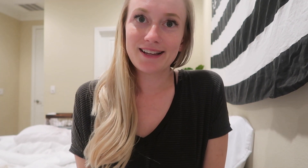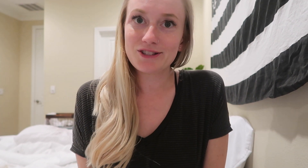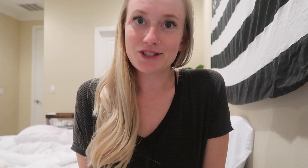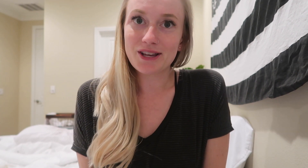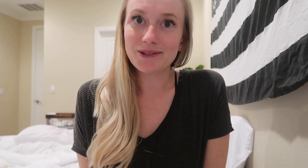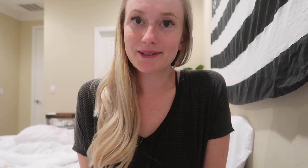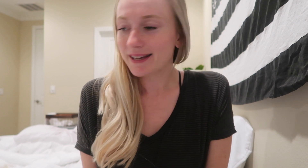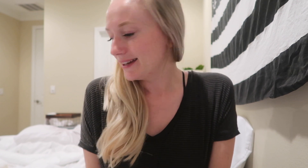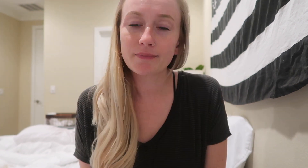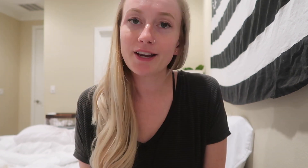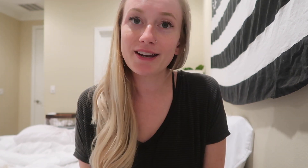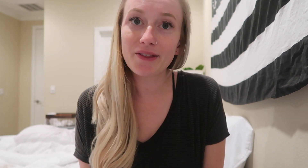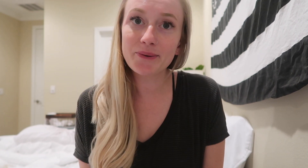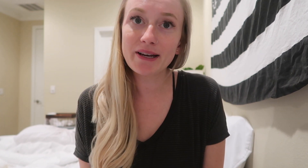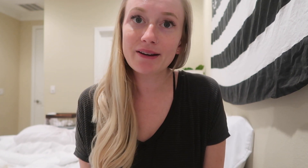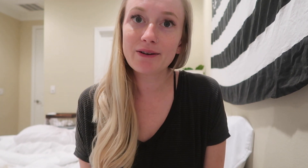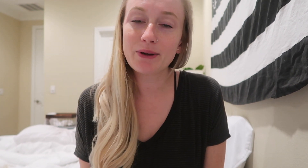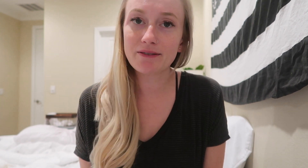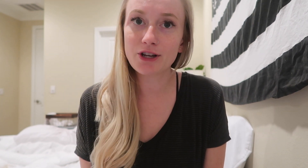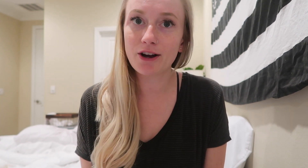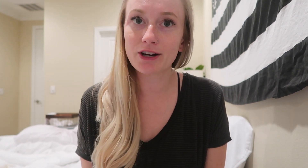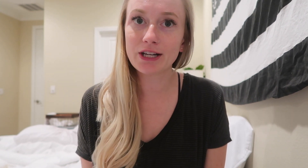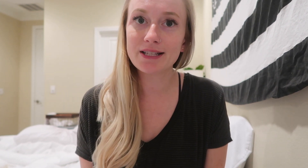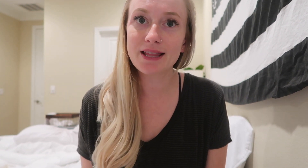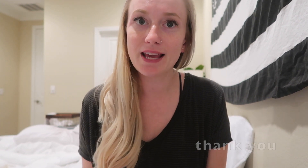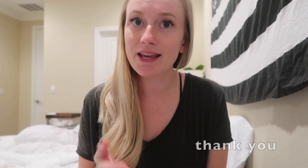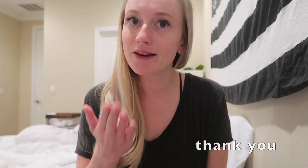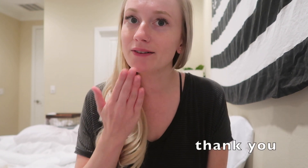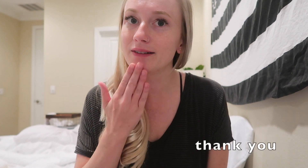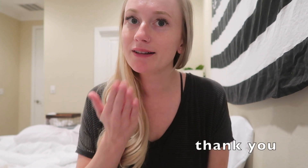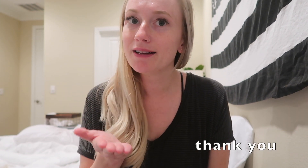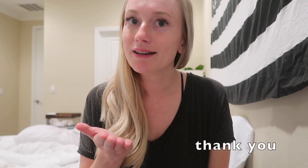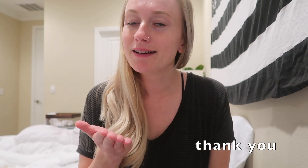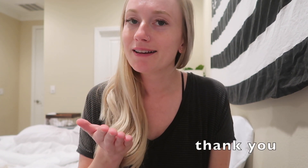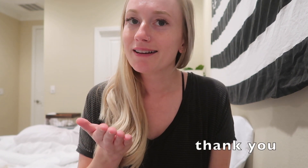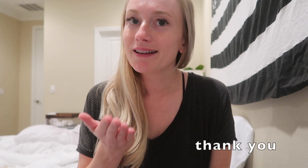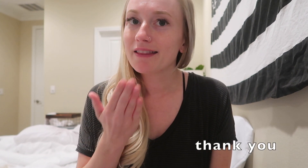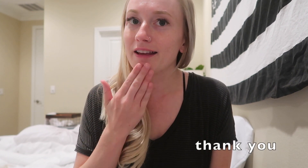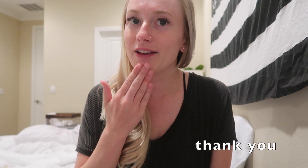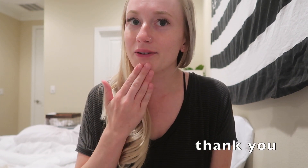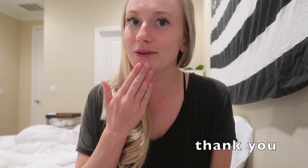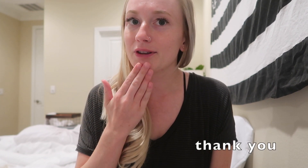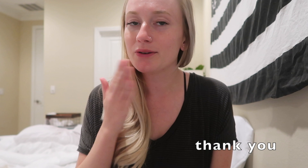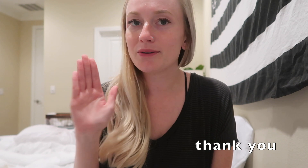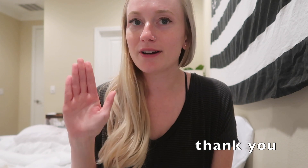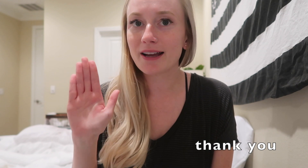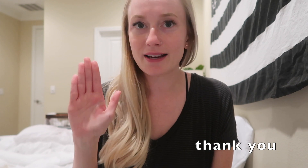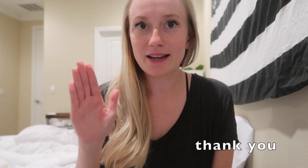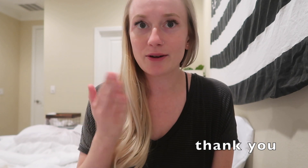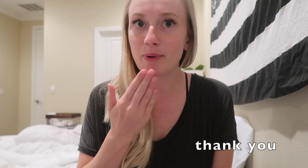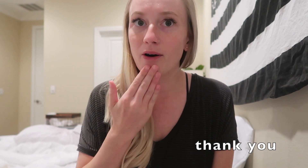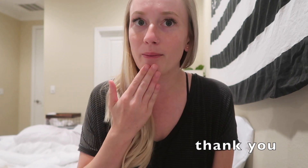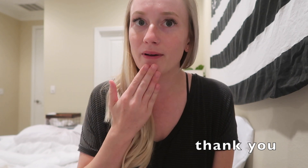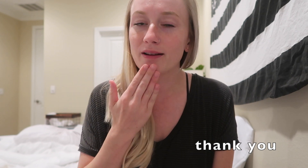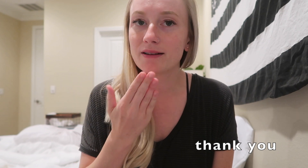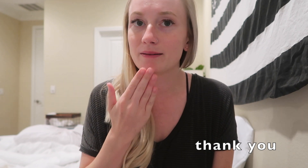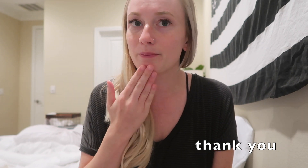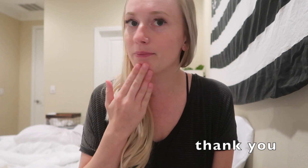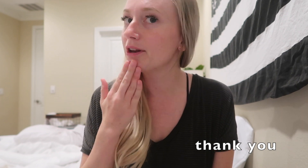it's just cute. Another one we have taught her is thank you. Thank you. You again get your palm, put